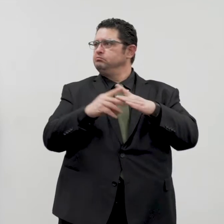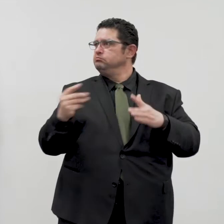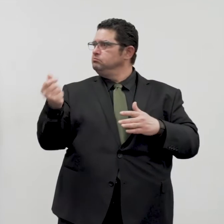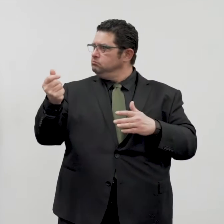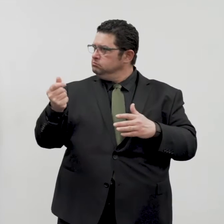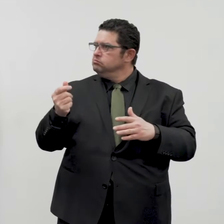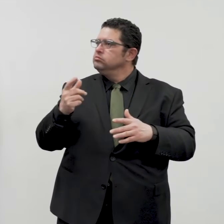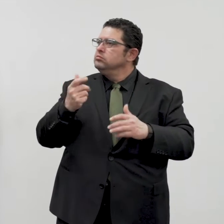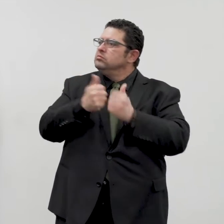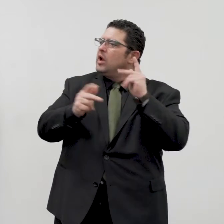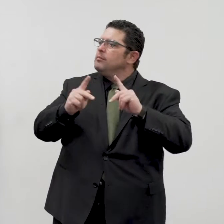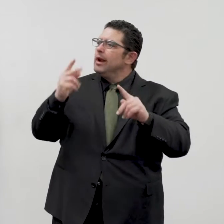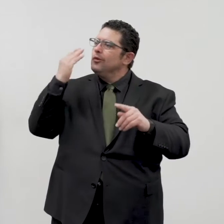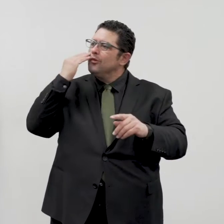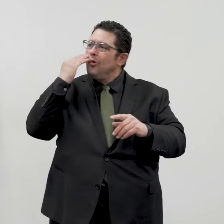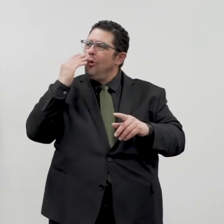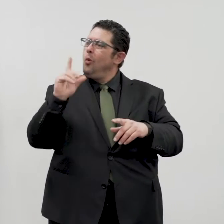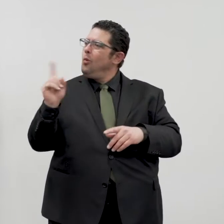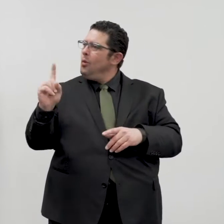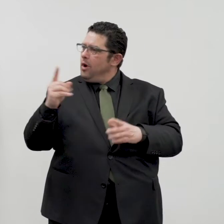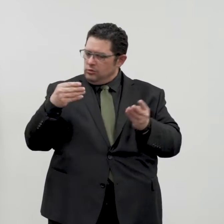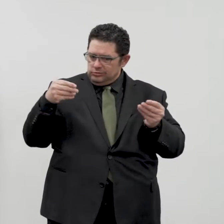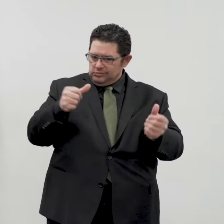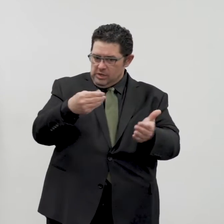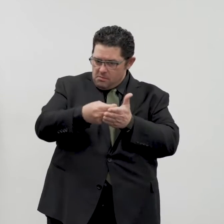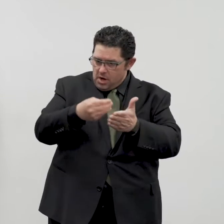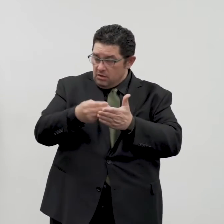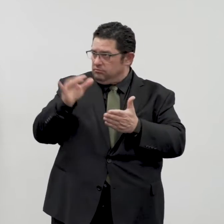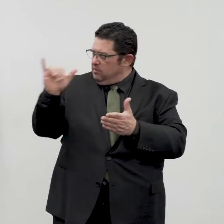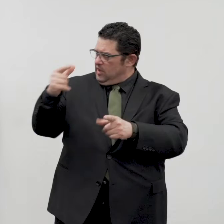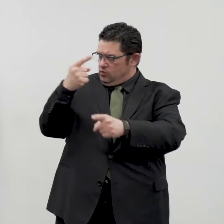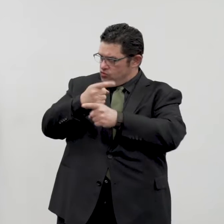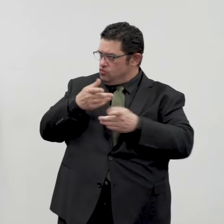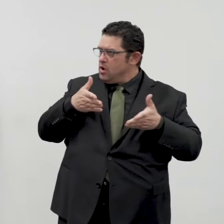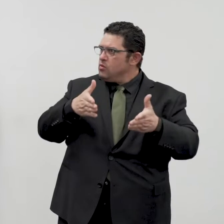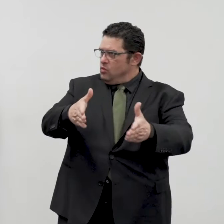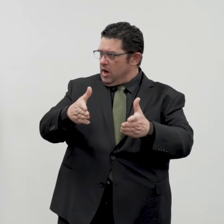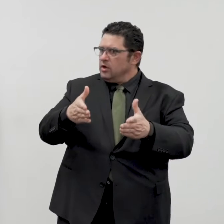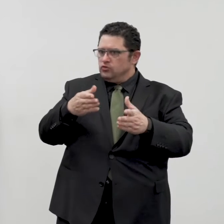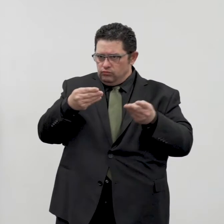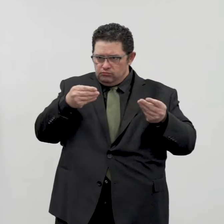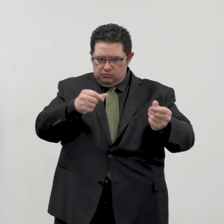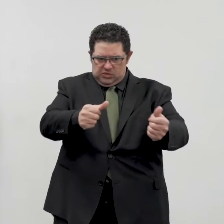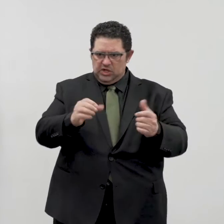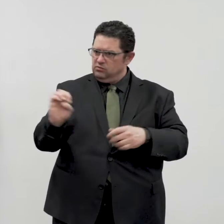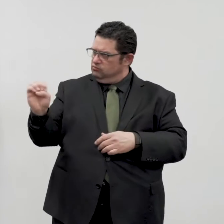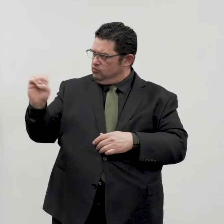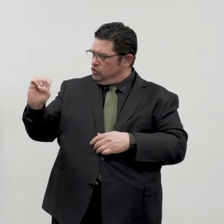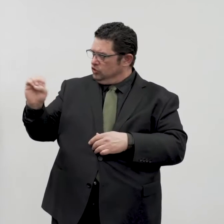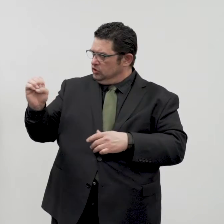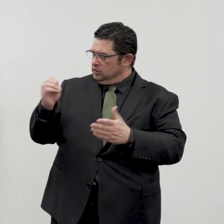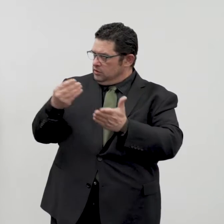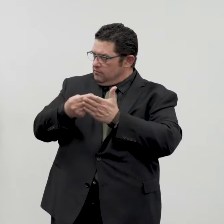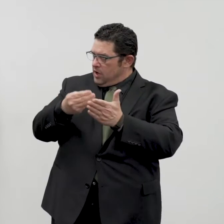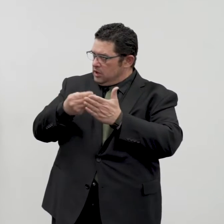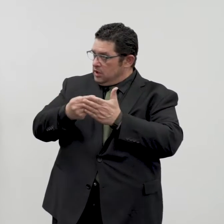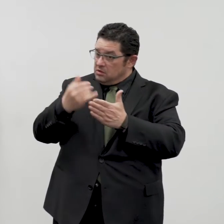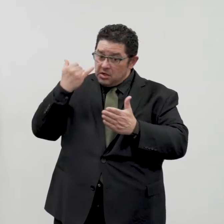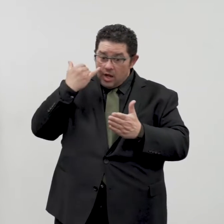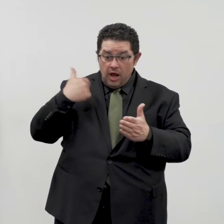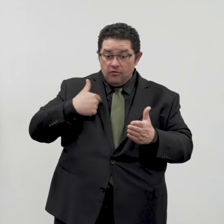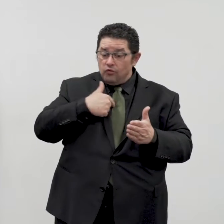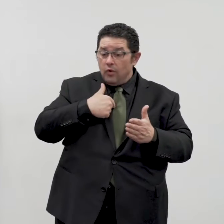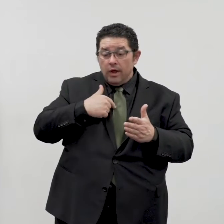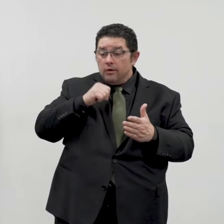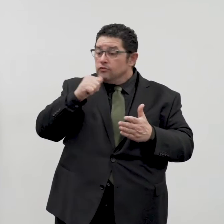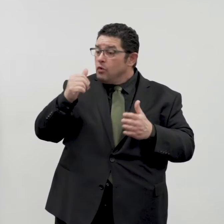going, and that's the right way to manage an emergency situation. And we do have an emergency, and if we do not make decisions promptly,